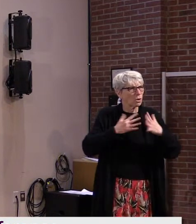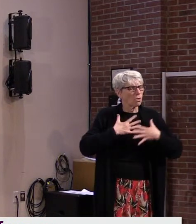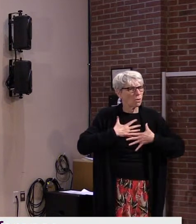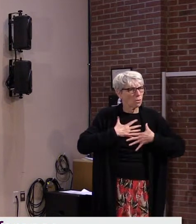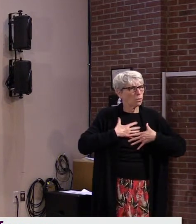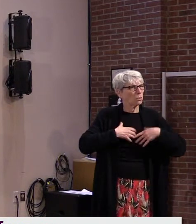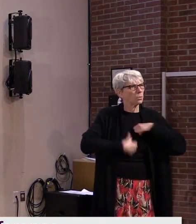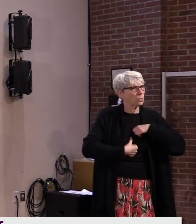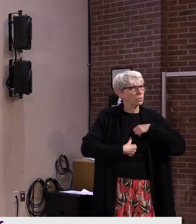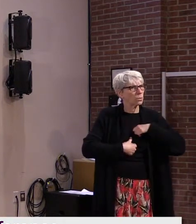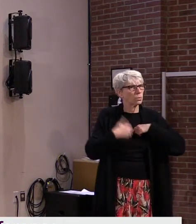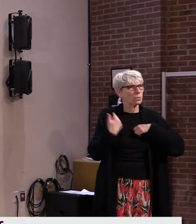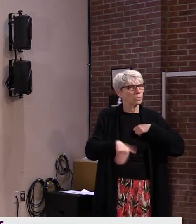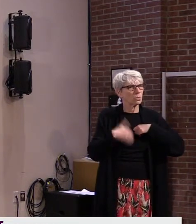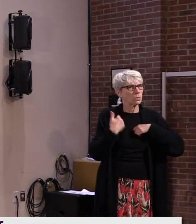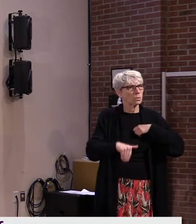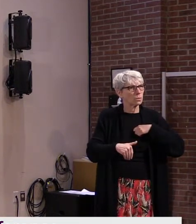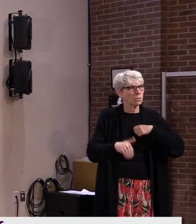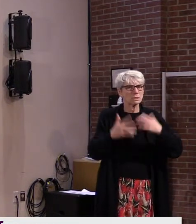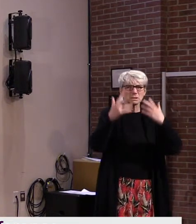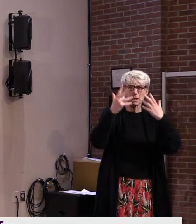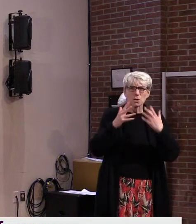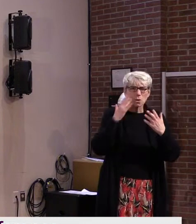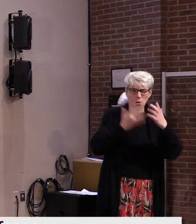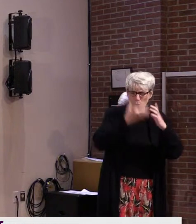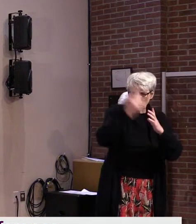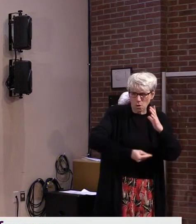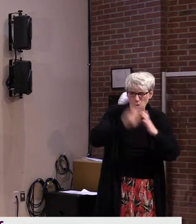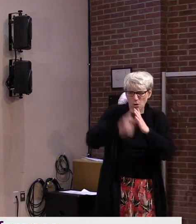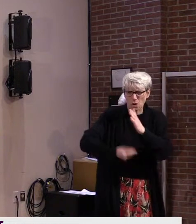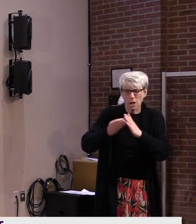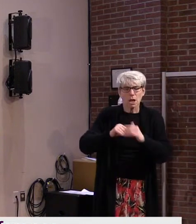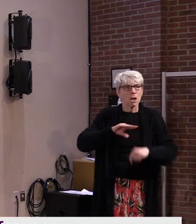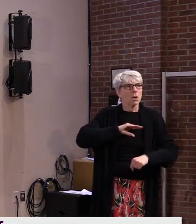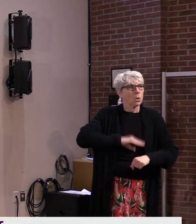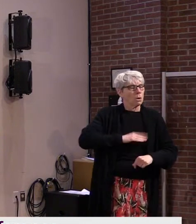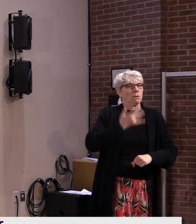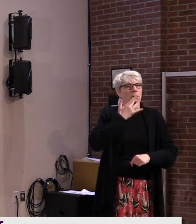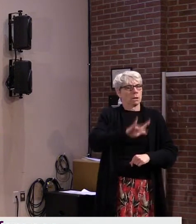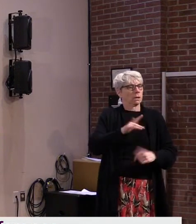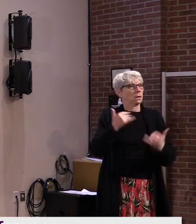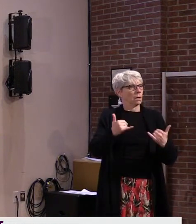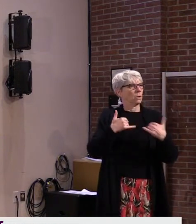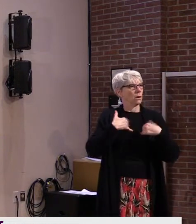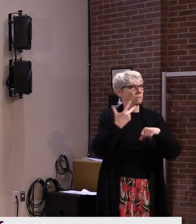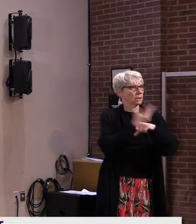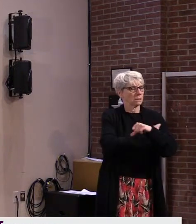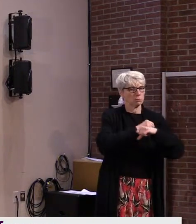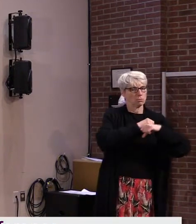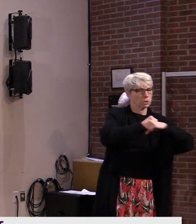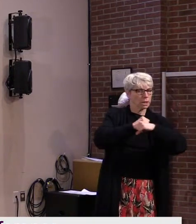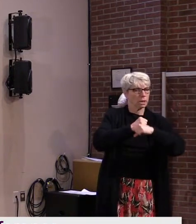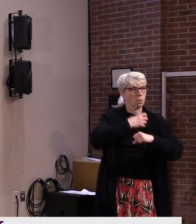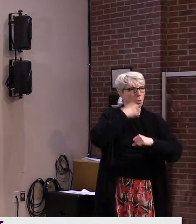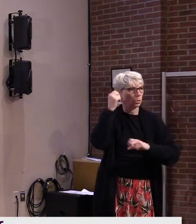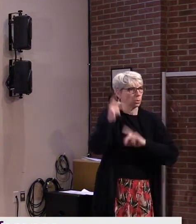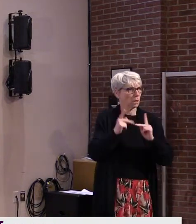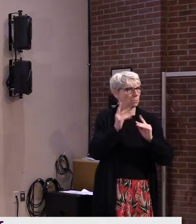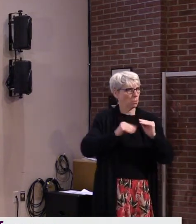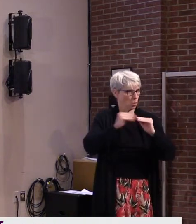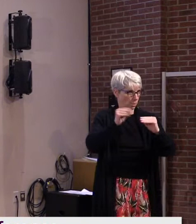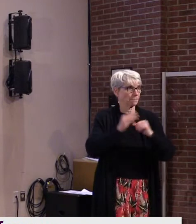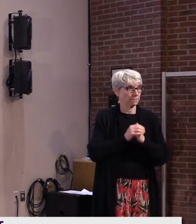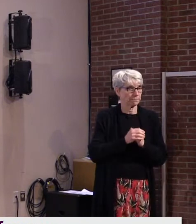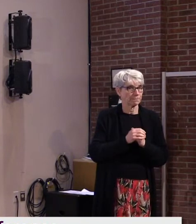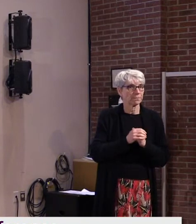virus has taken a tragic toll, we are fortunate we now have vaccines to protect more of these residents. I'll show